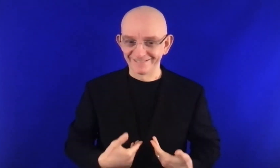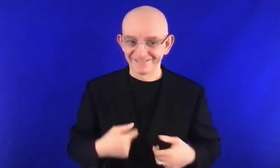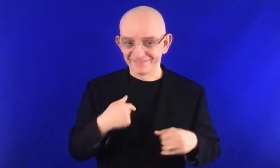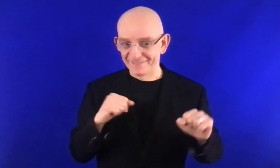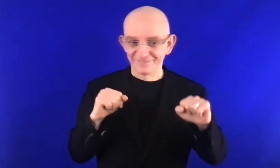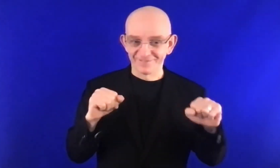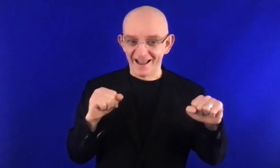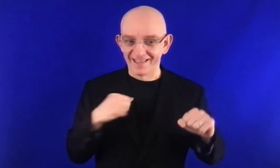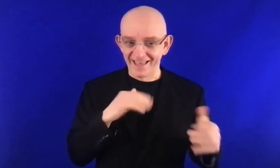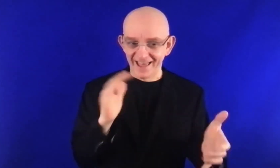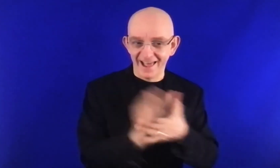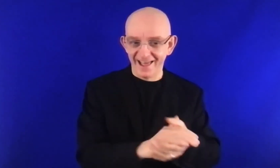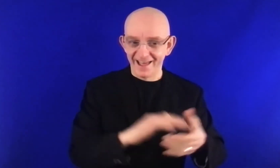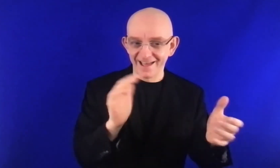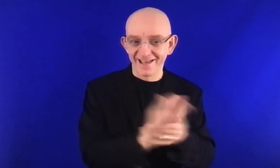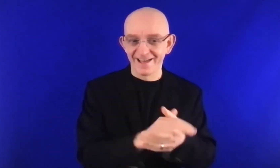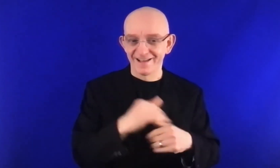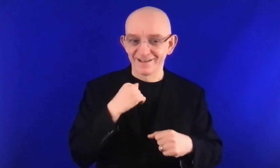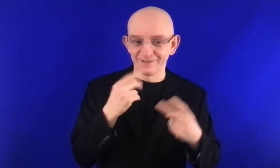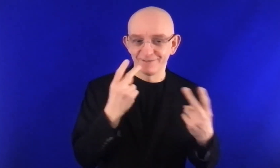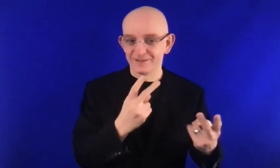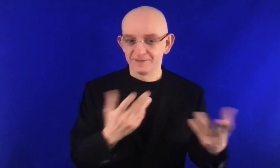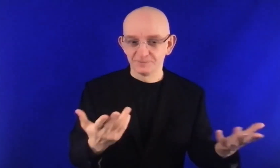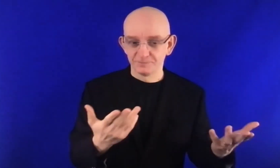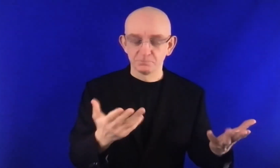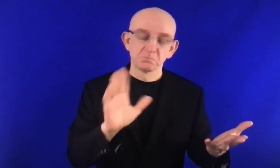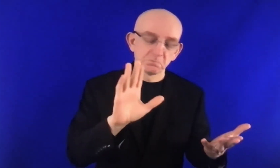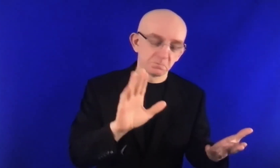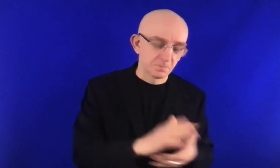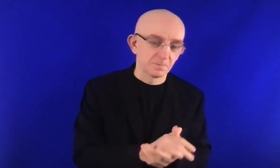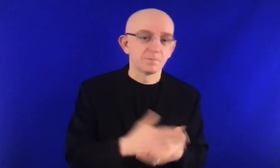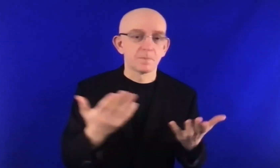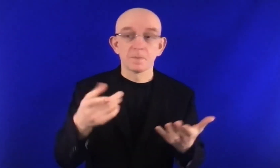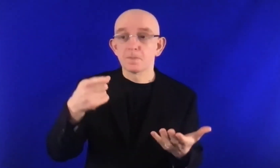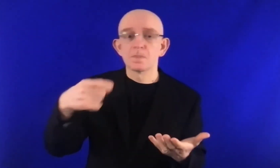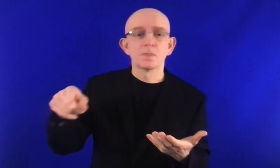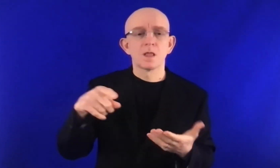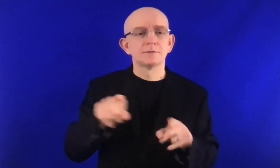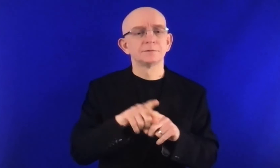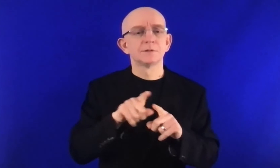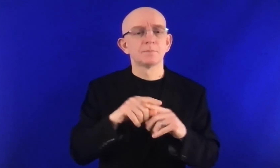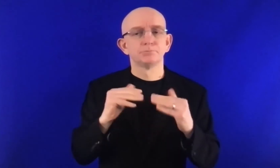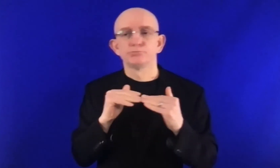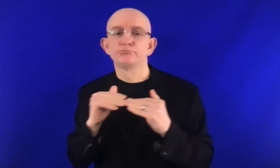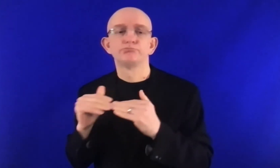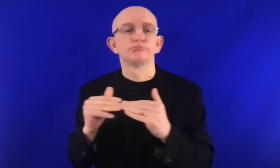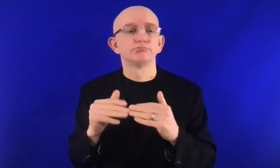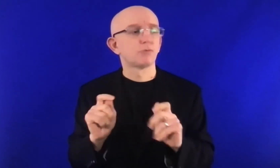the lack of normalization, as we said, of people with disability,